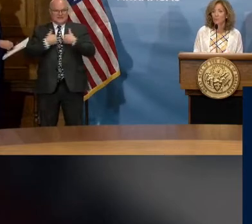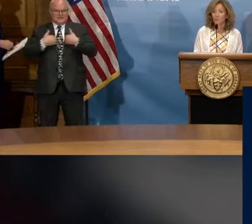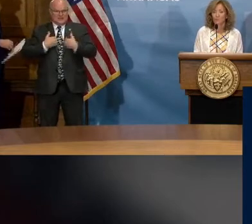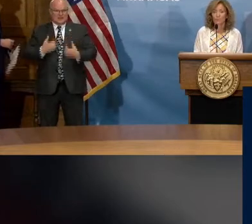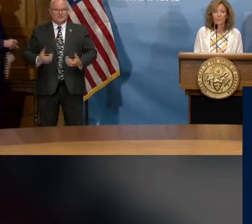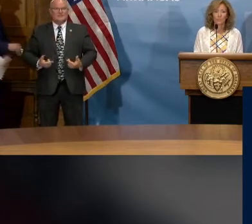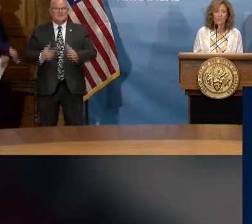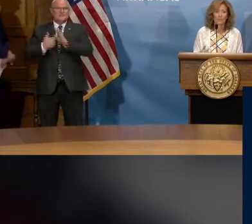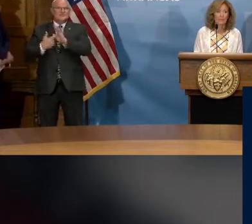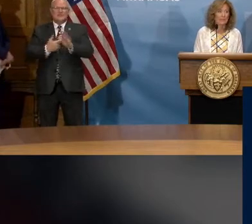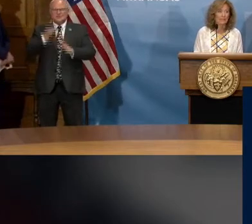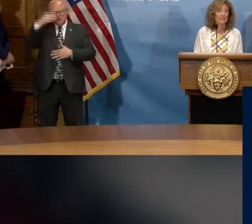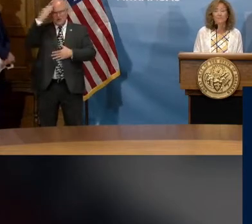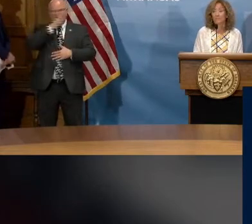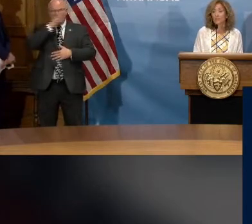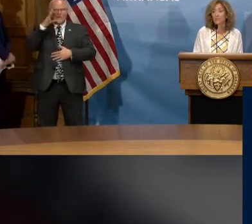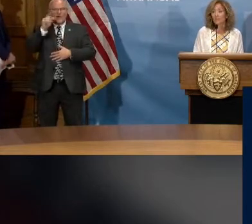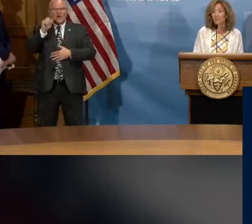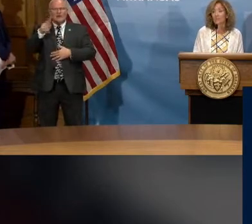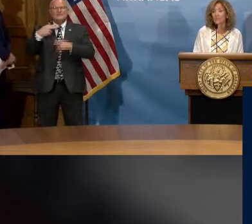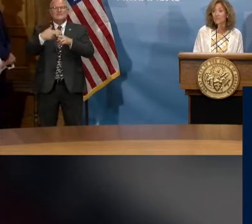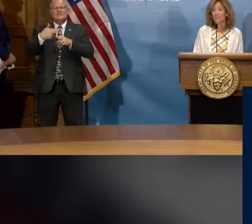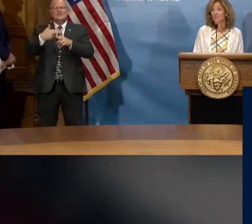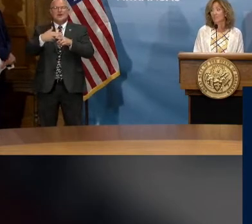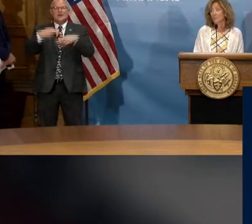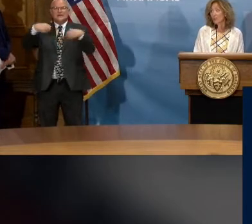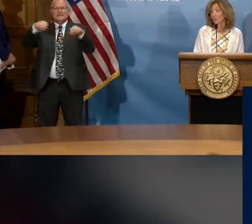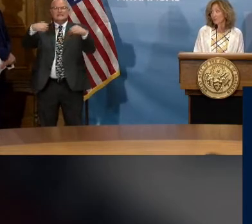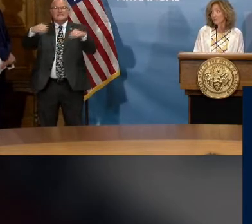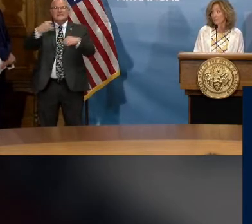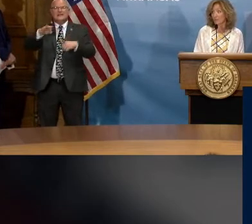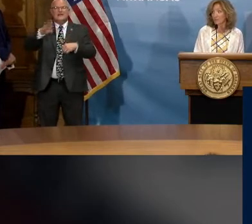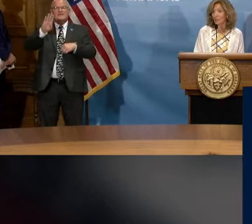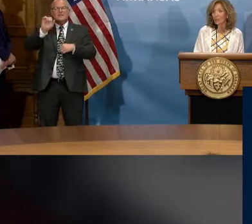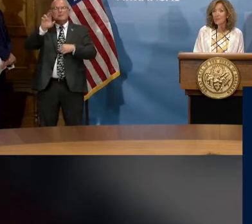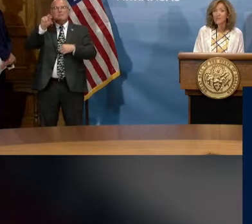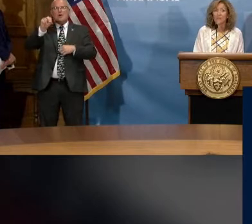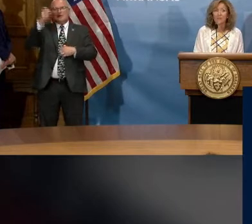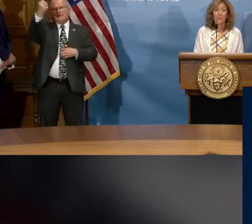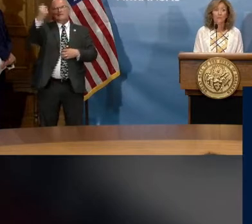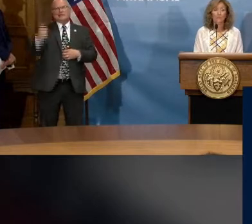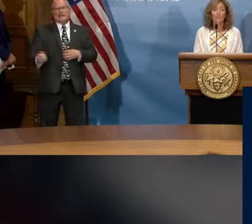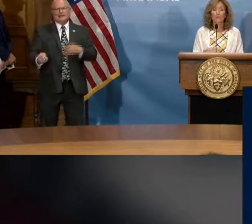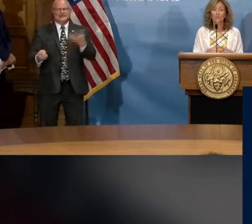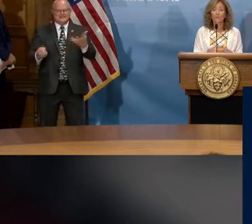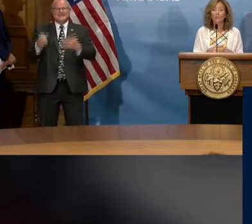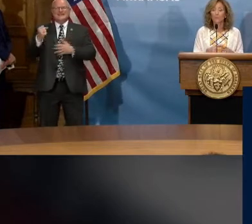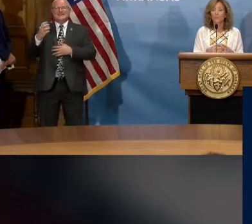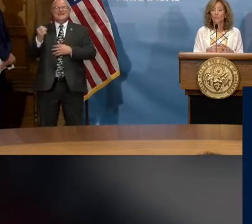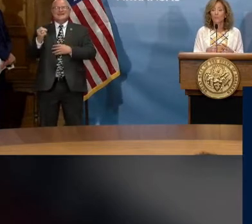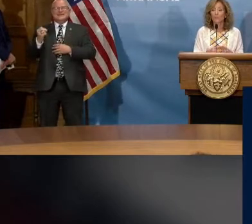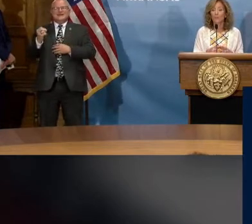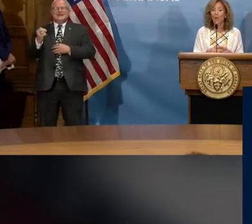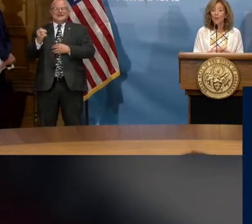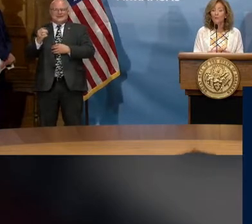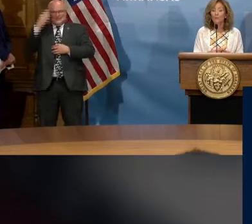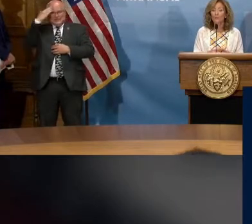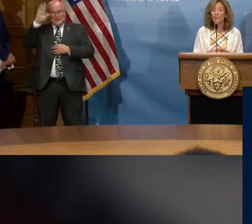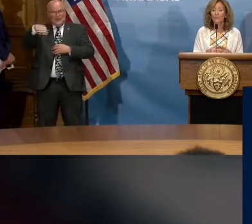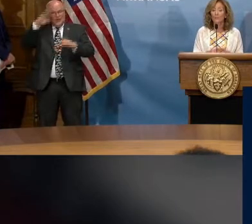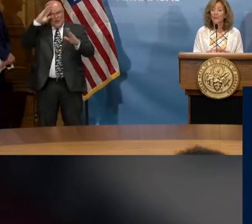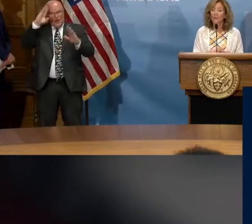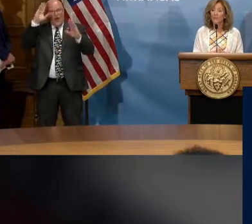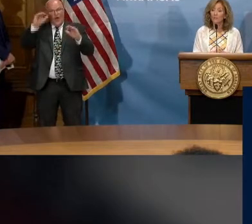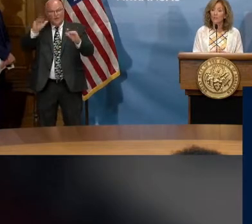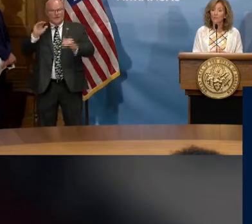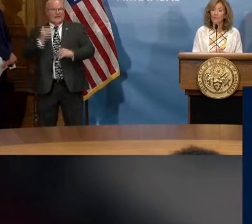grew up in rural Arkansas like I did, it's called, the sale at the sale barn every Saturday. So if,